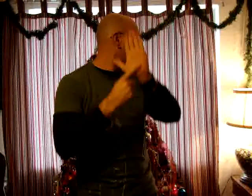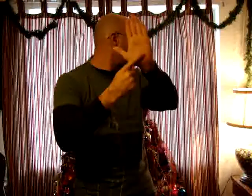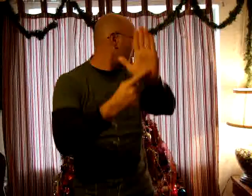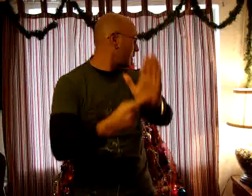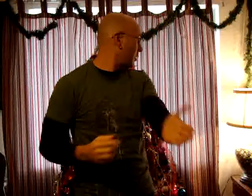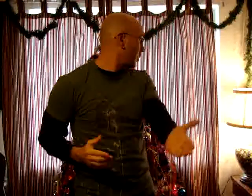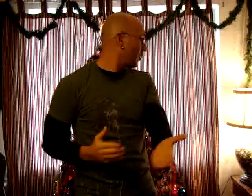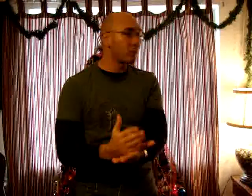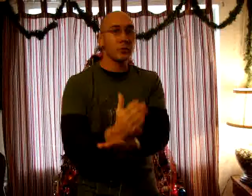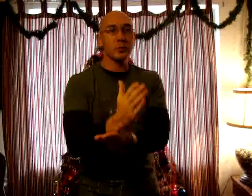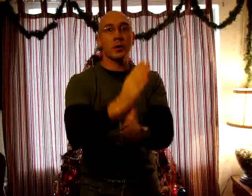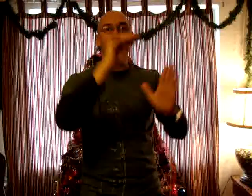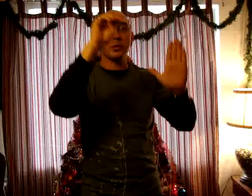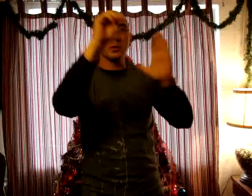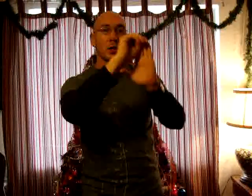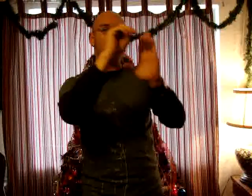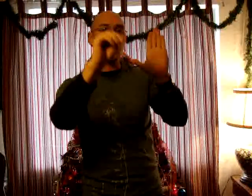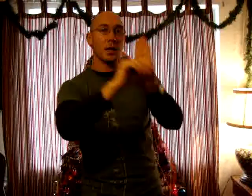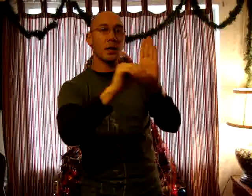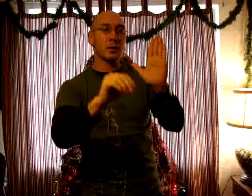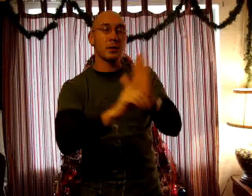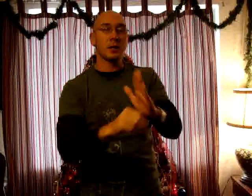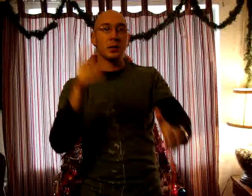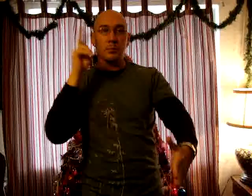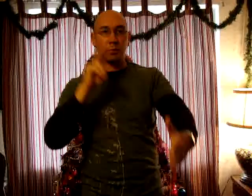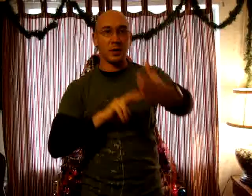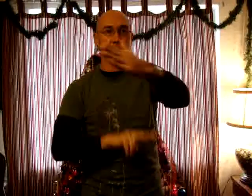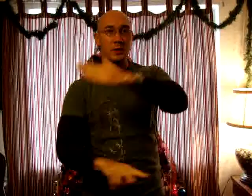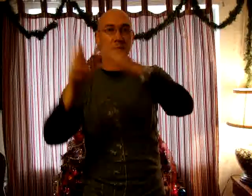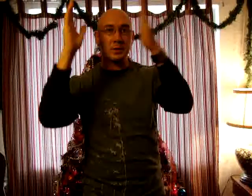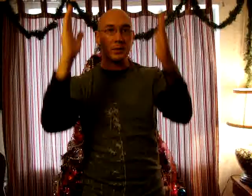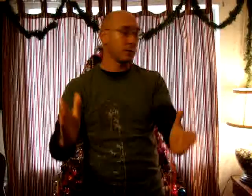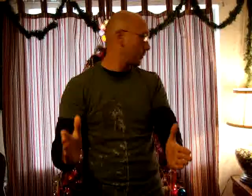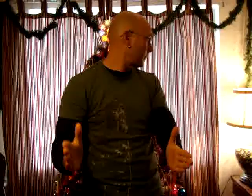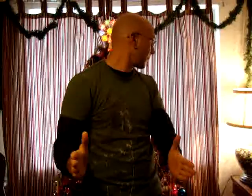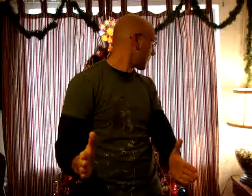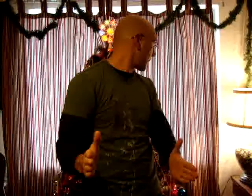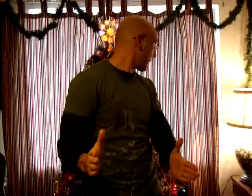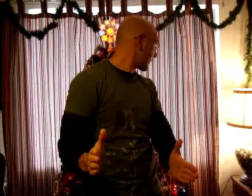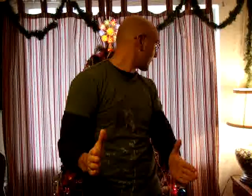revealed through the law and the prophets,